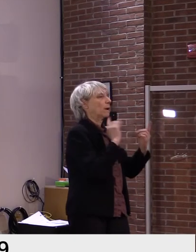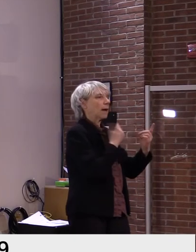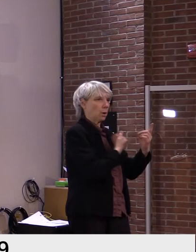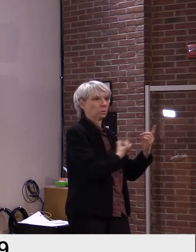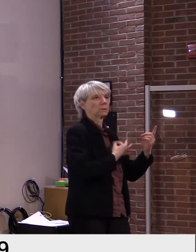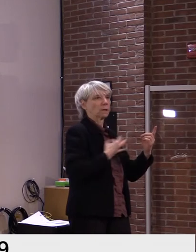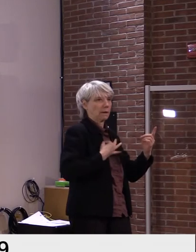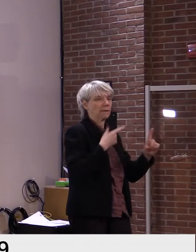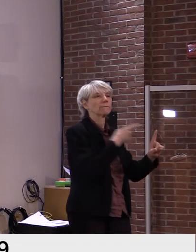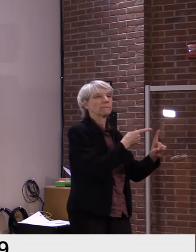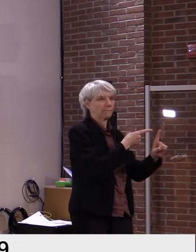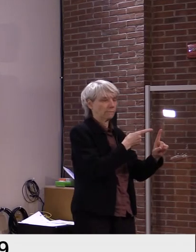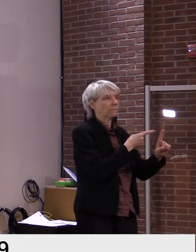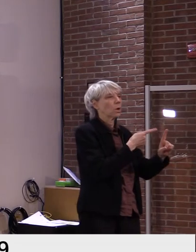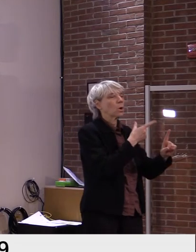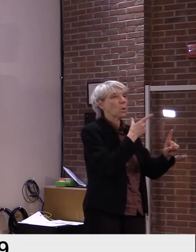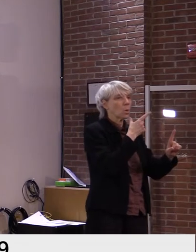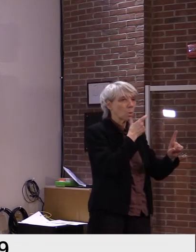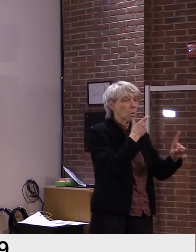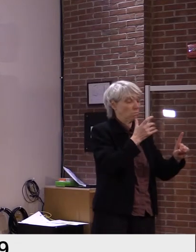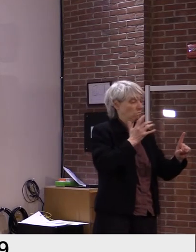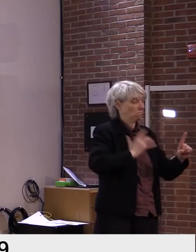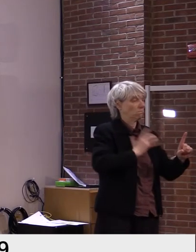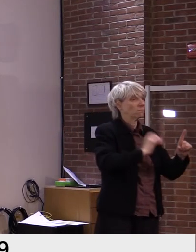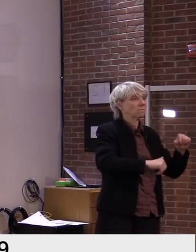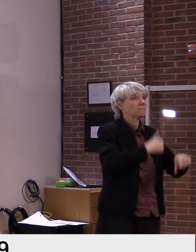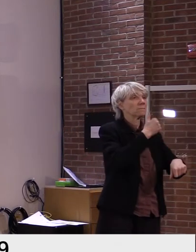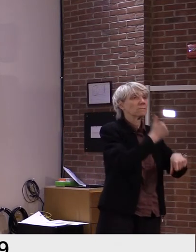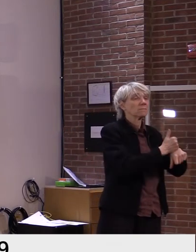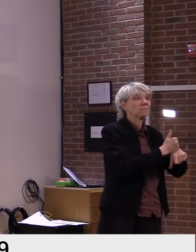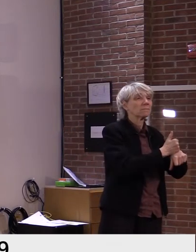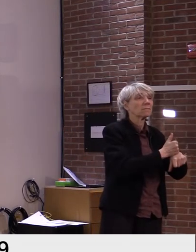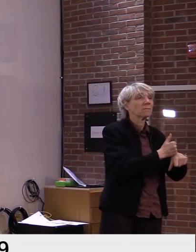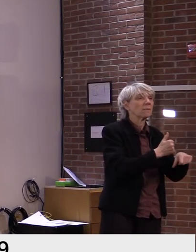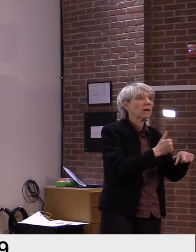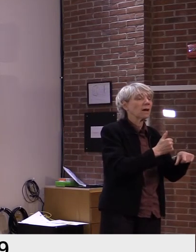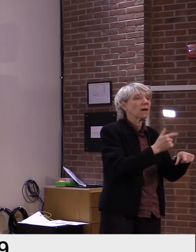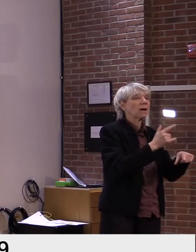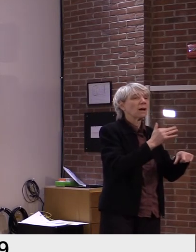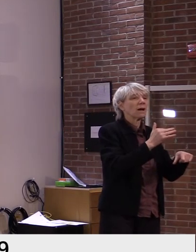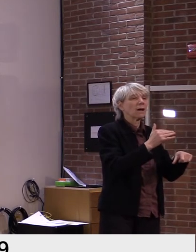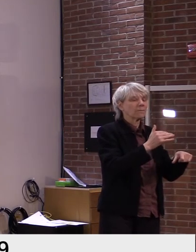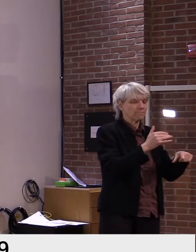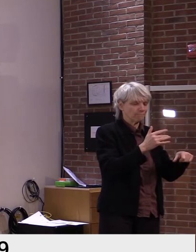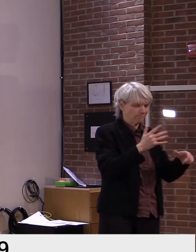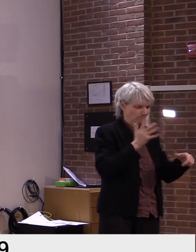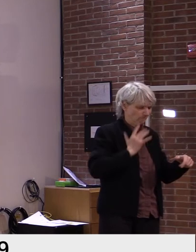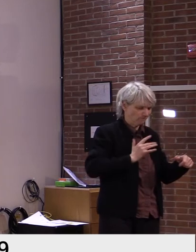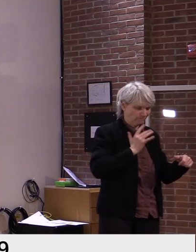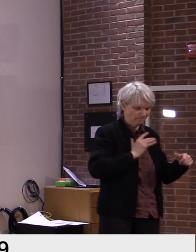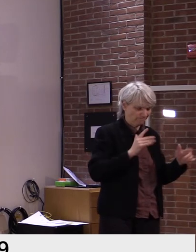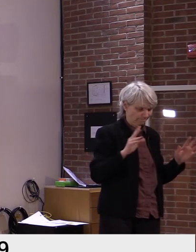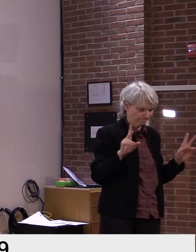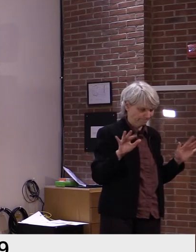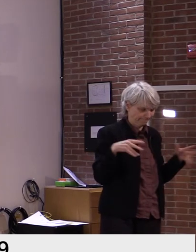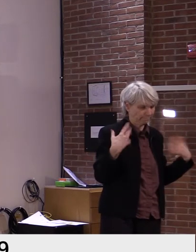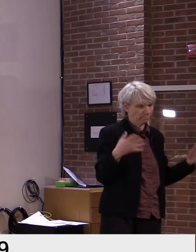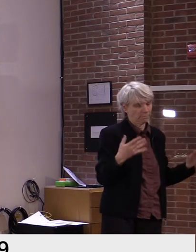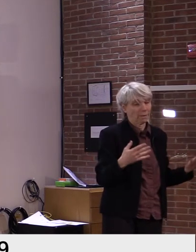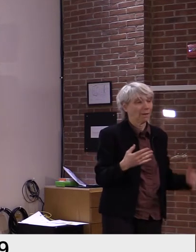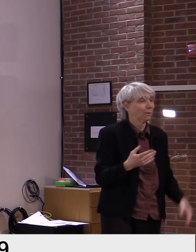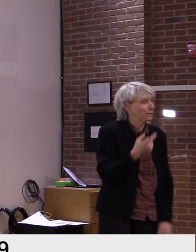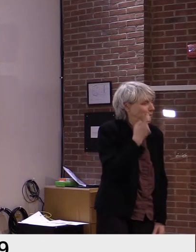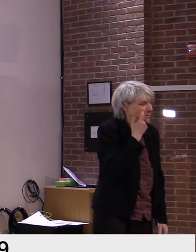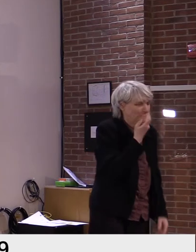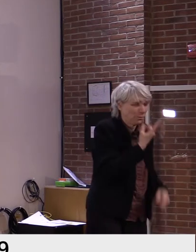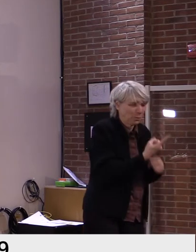personnel that had originally set up the points of distribution in the original sort of, I know it's only weeks